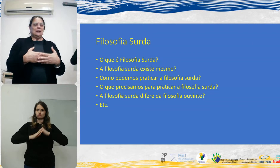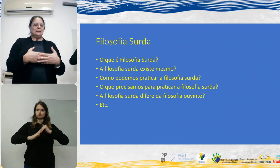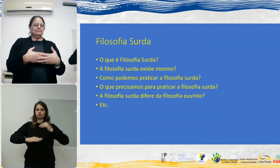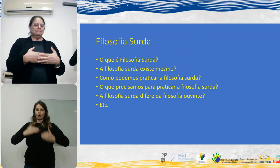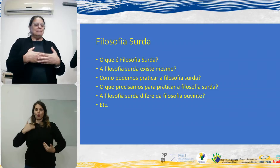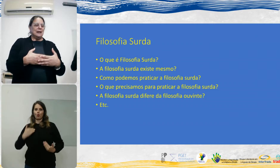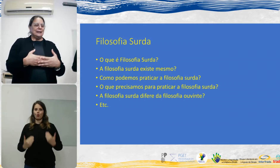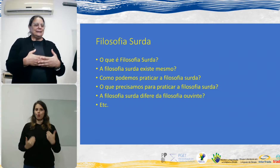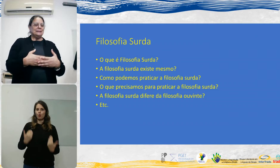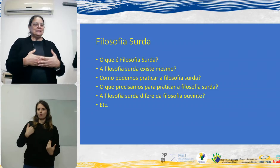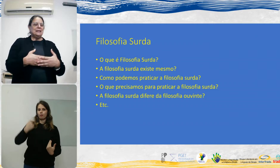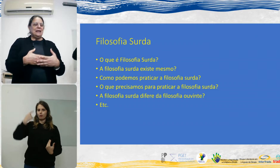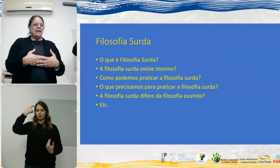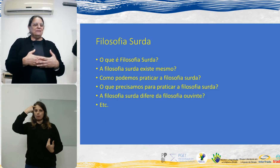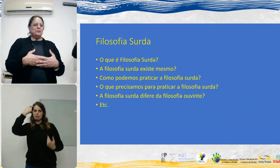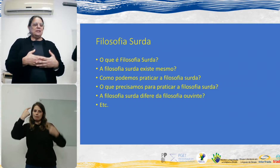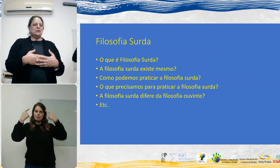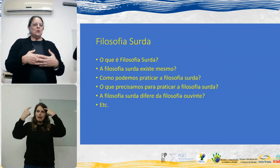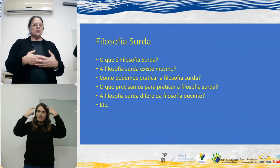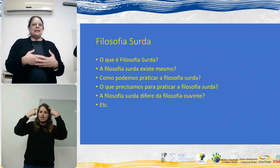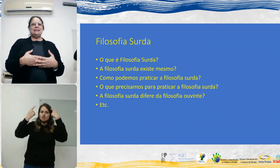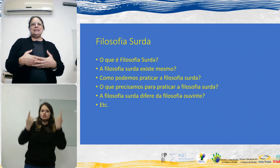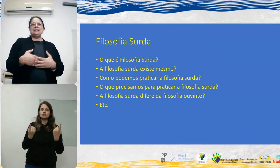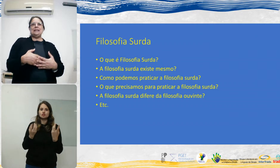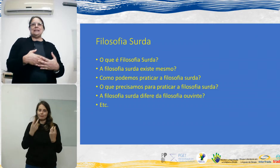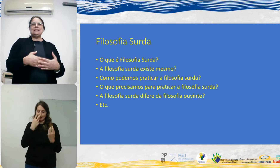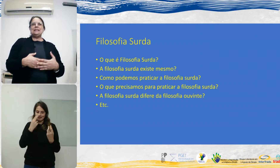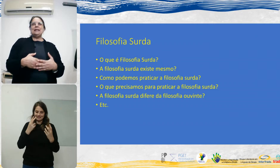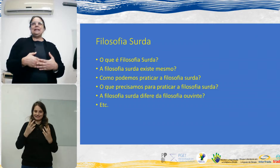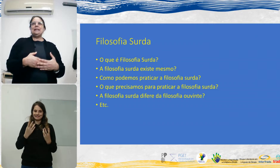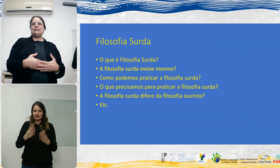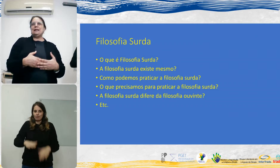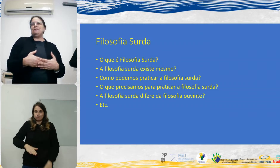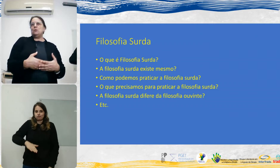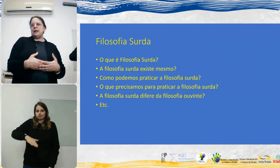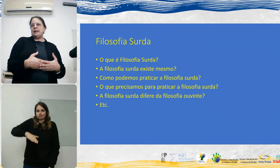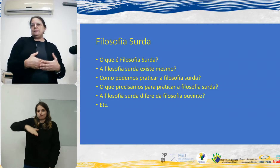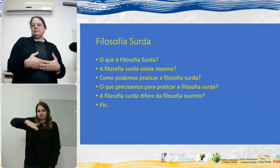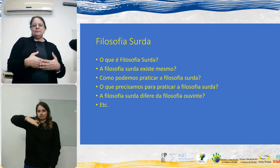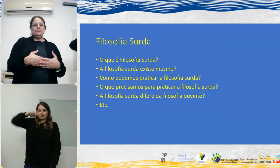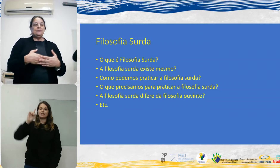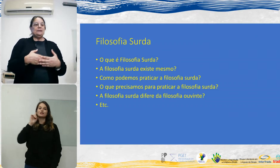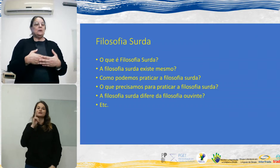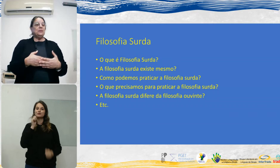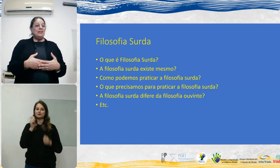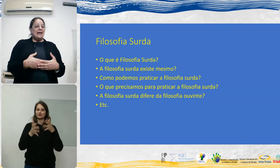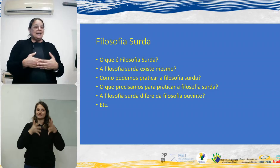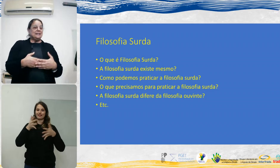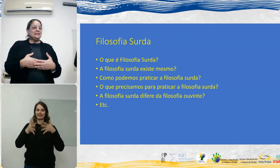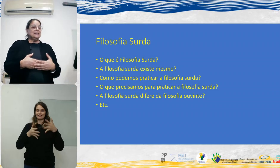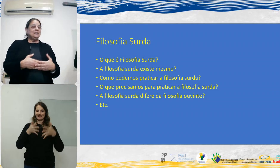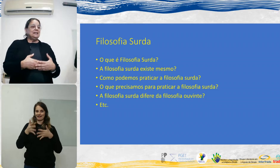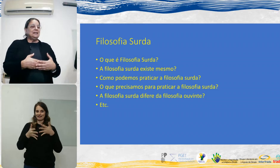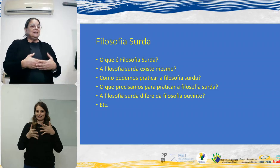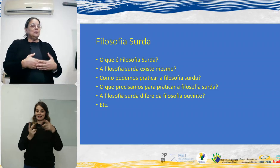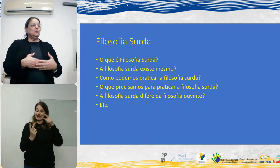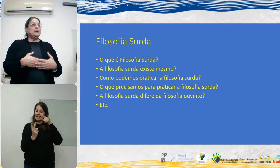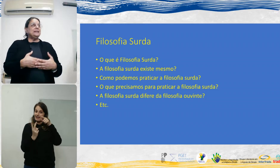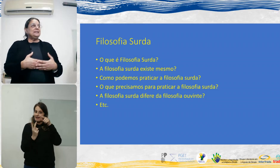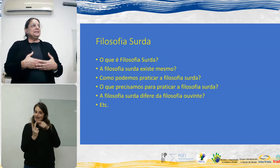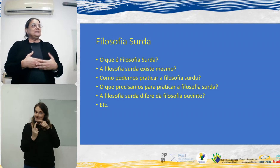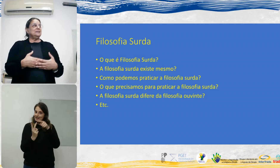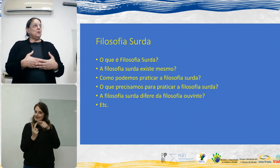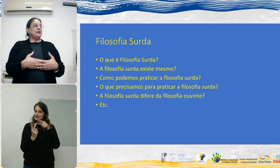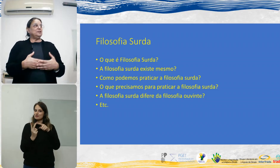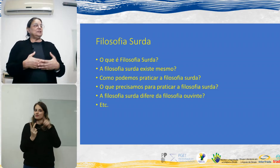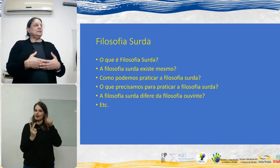our minds, everything oriented in a signing deaf way? Now that